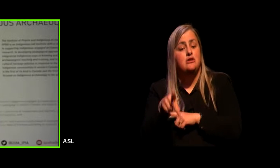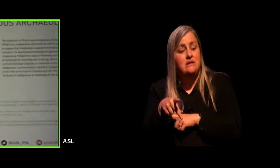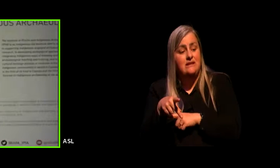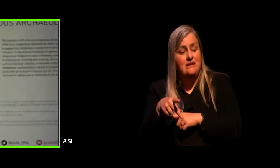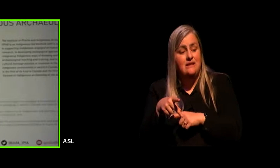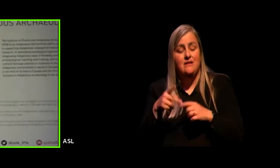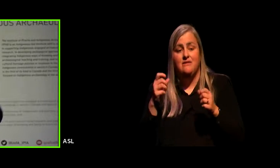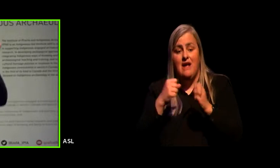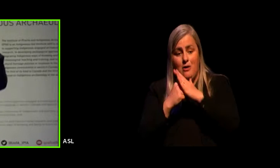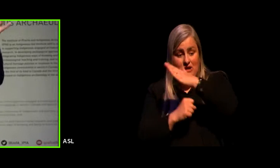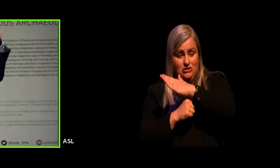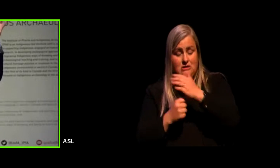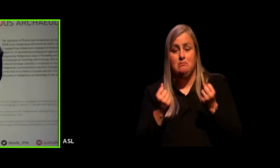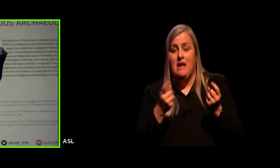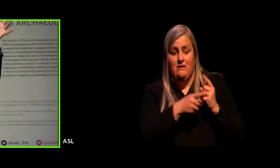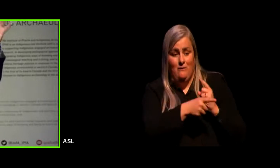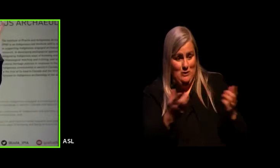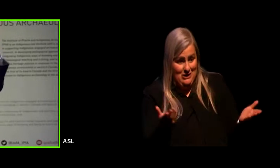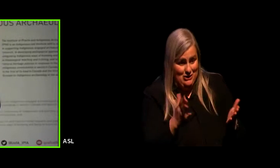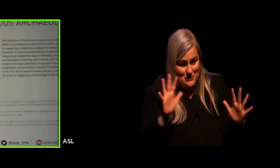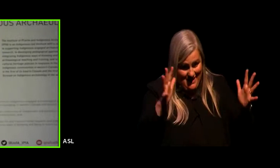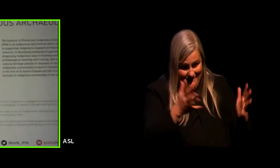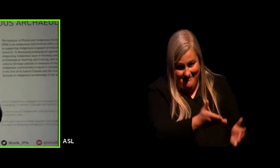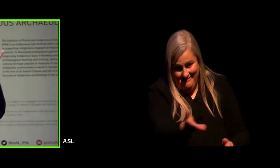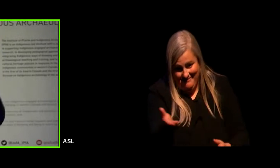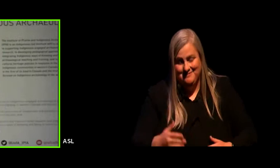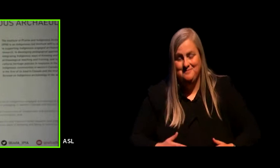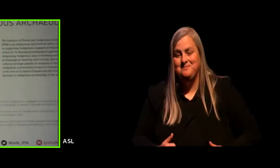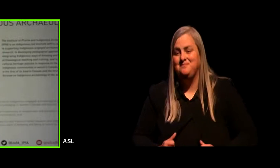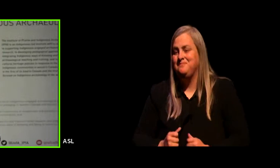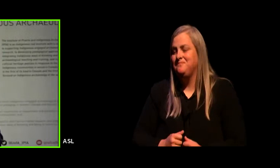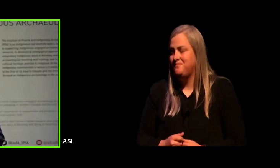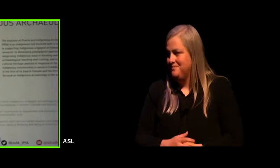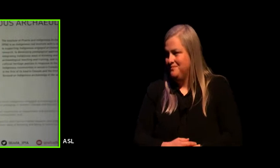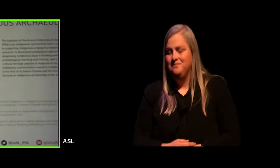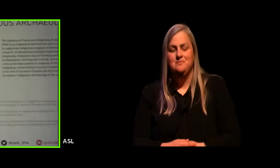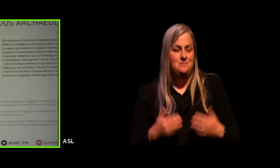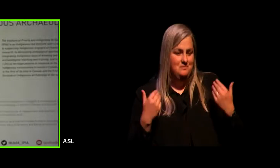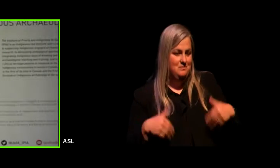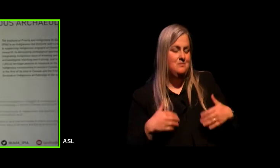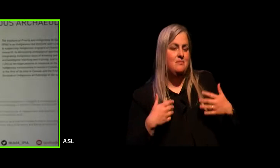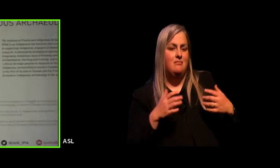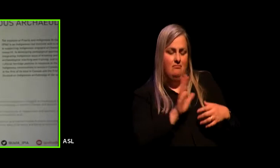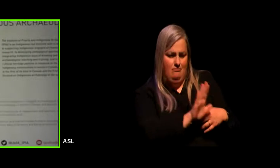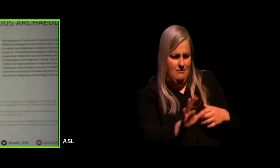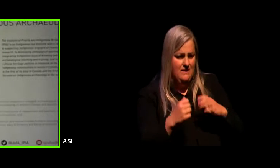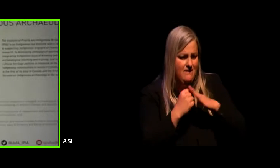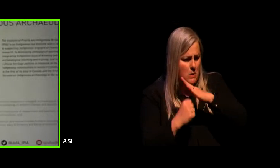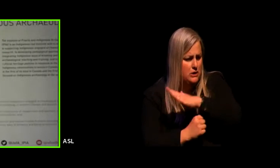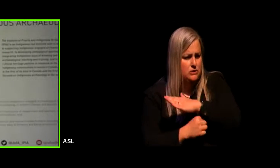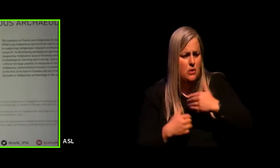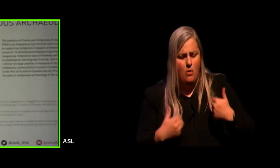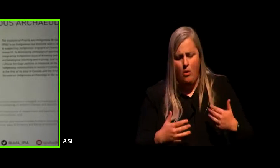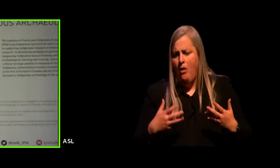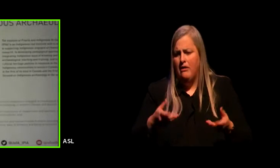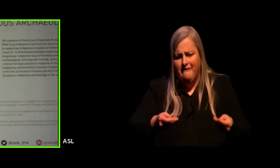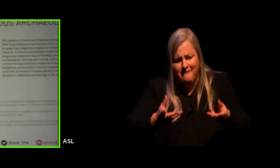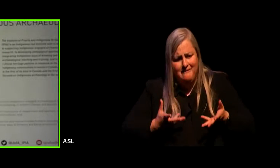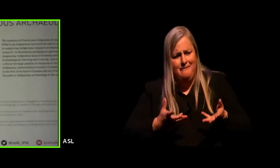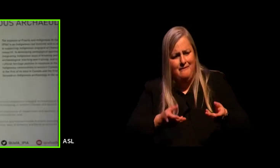here this evening. You just might wave here. This is an enormously generous foundation that is supporting the work of